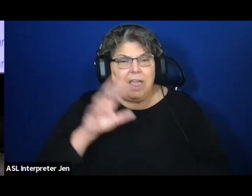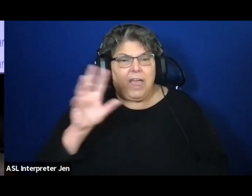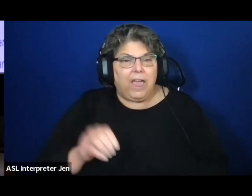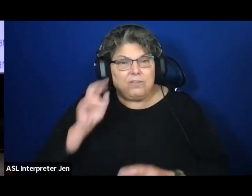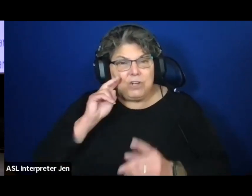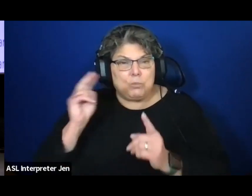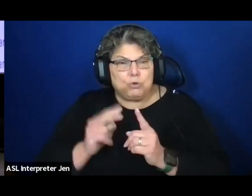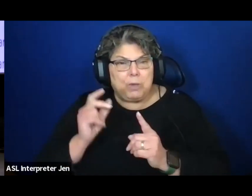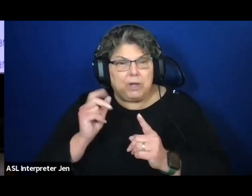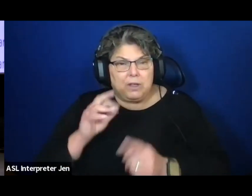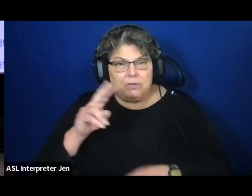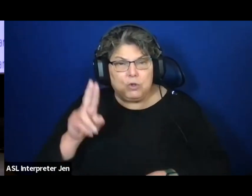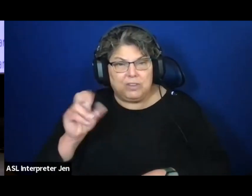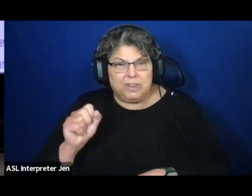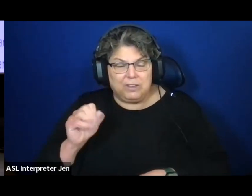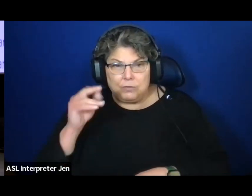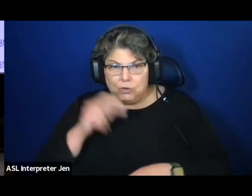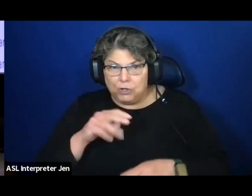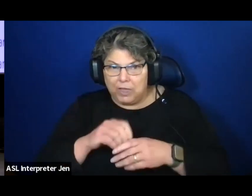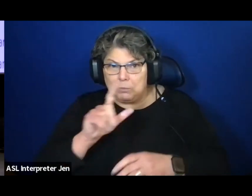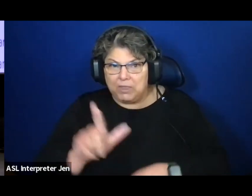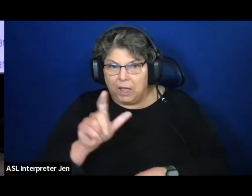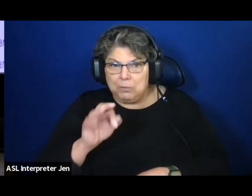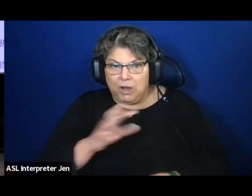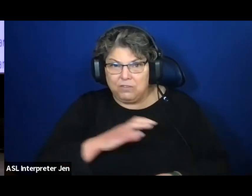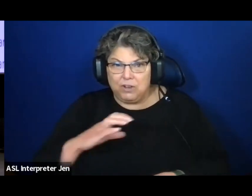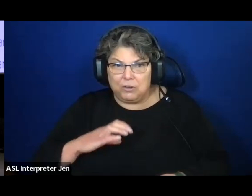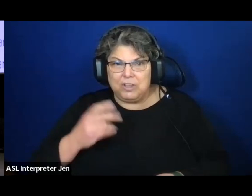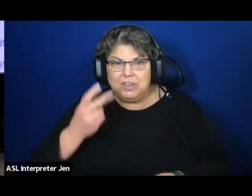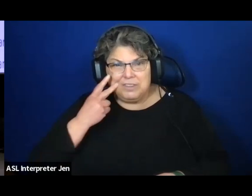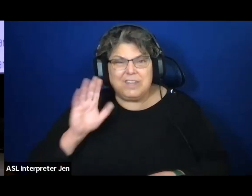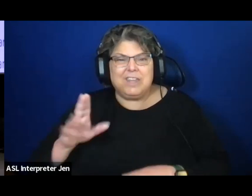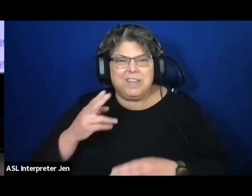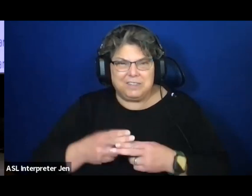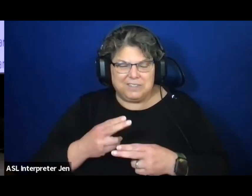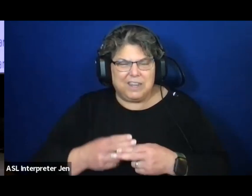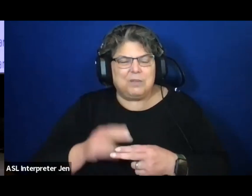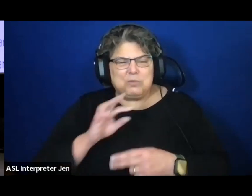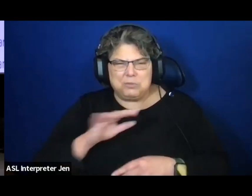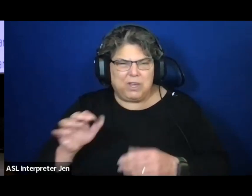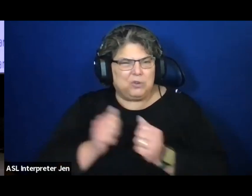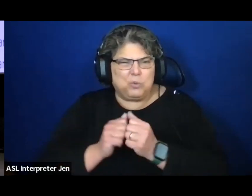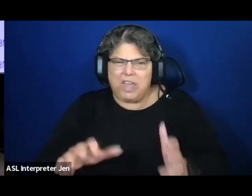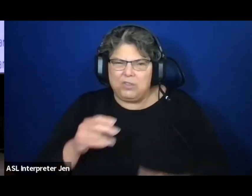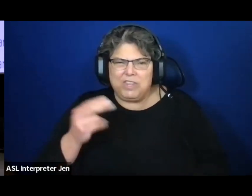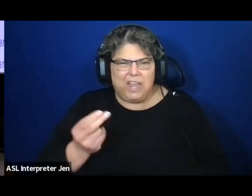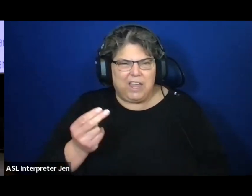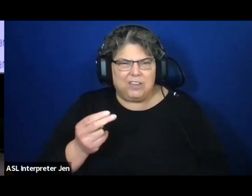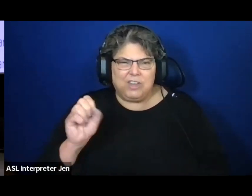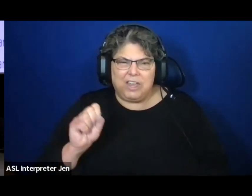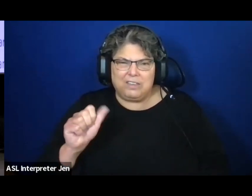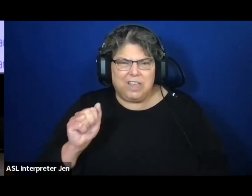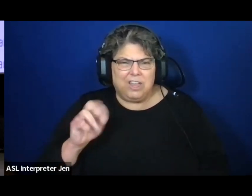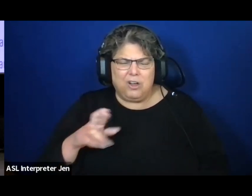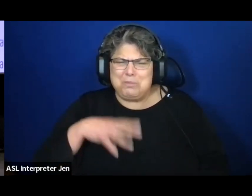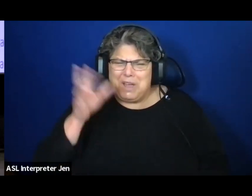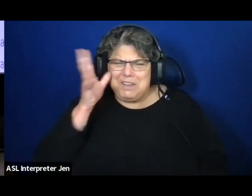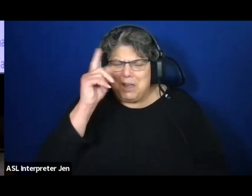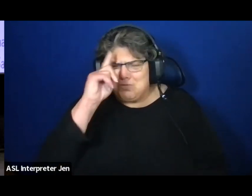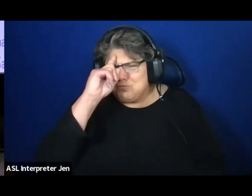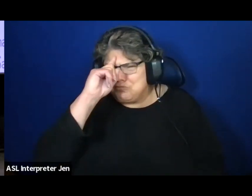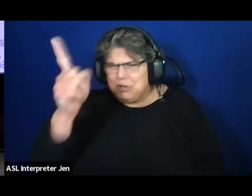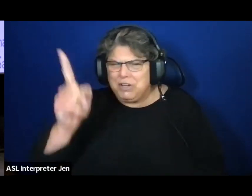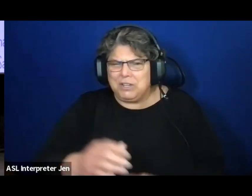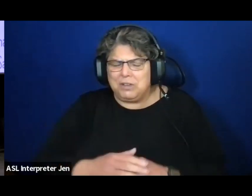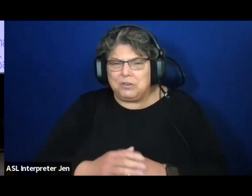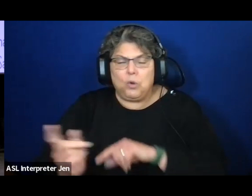States. If you look that up in the Library of Congress, you'll see the name spelled with the S-A, without the H, S-A-R. Brilliant guy. Went to his country,